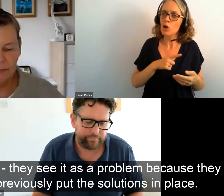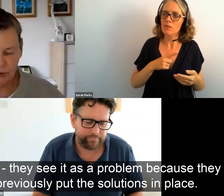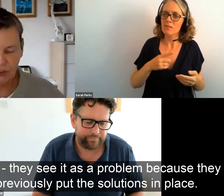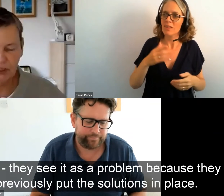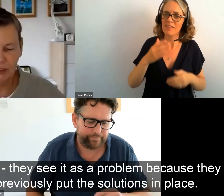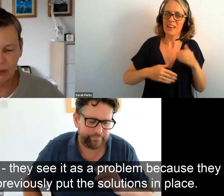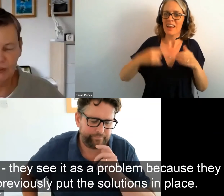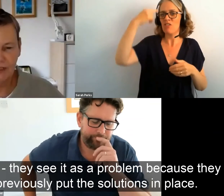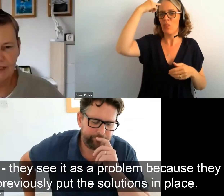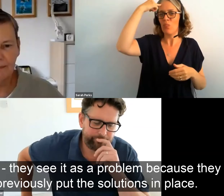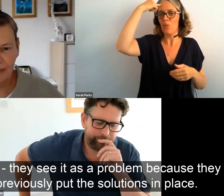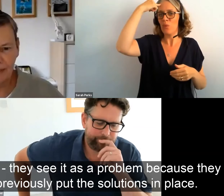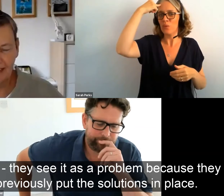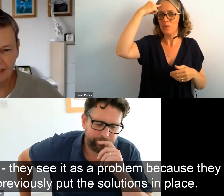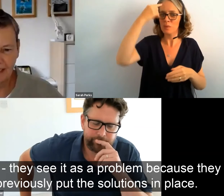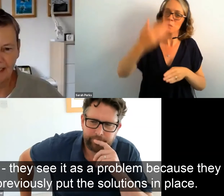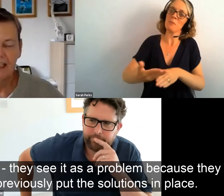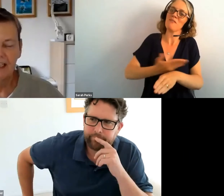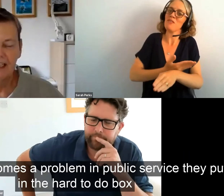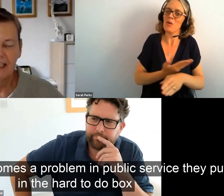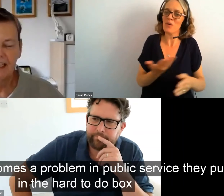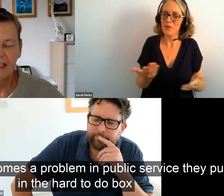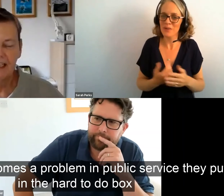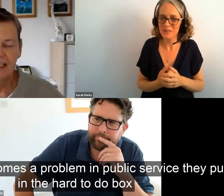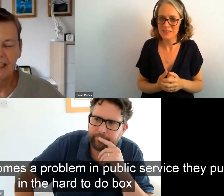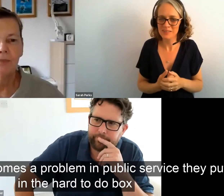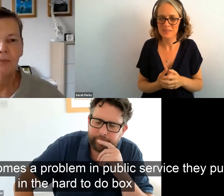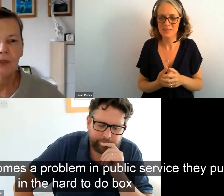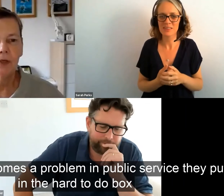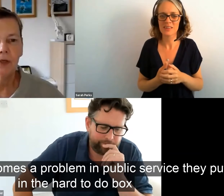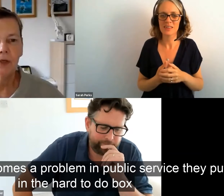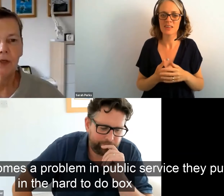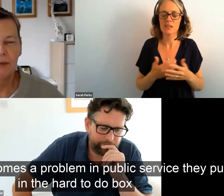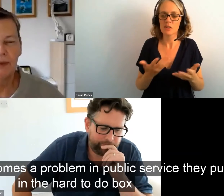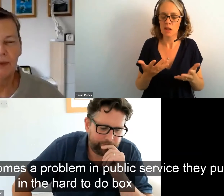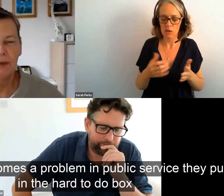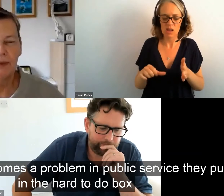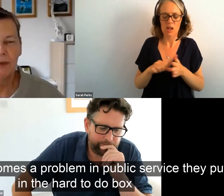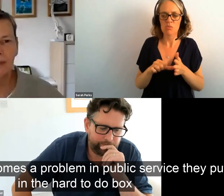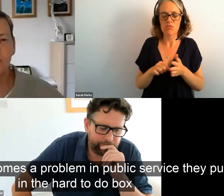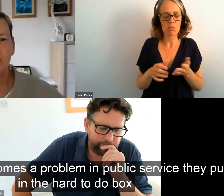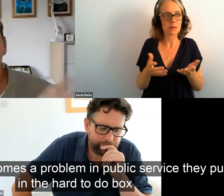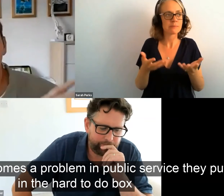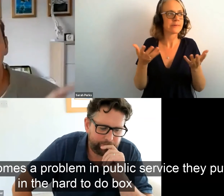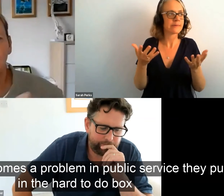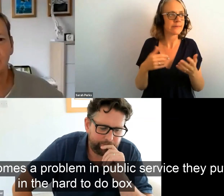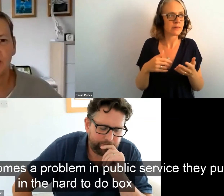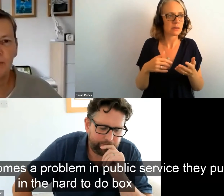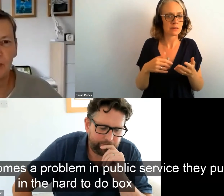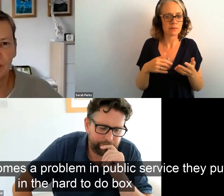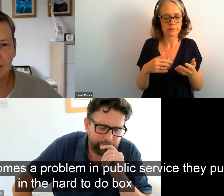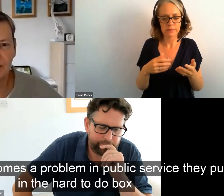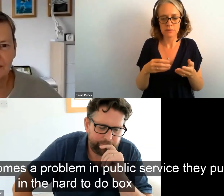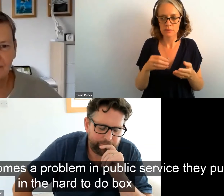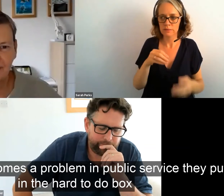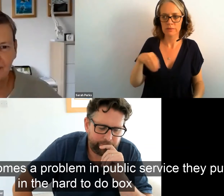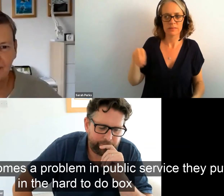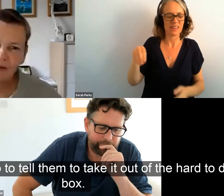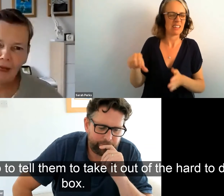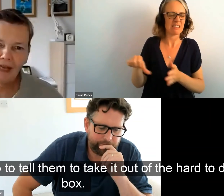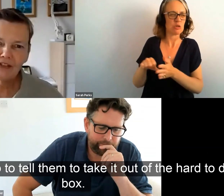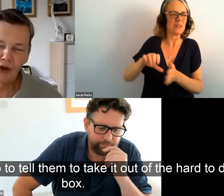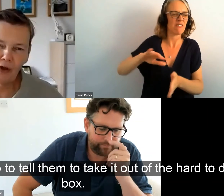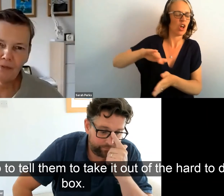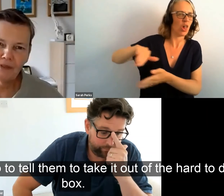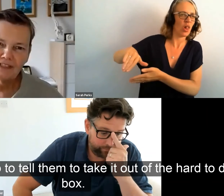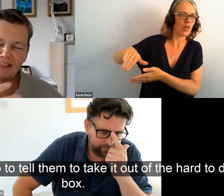previously put the solutions in place. So when it becomes a problem in public service, they put it in the hard to do box.